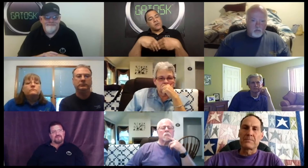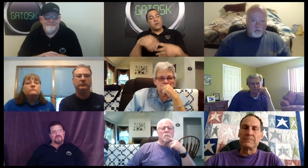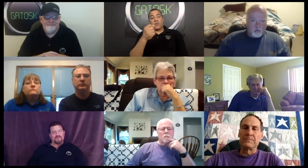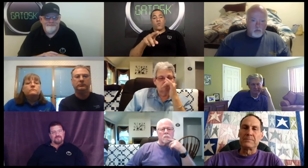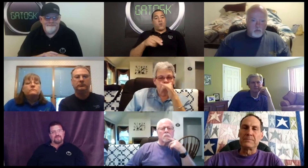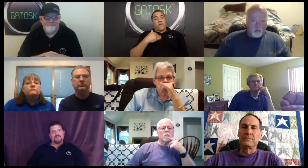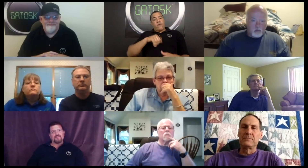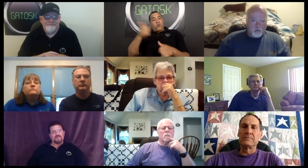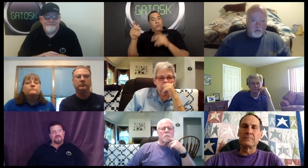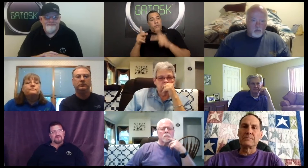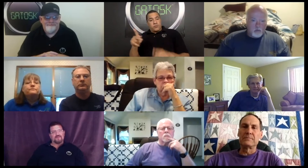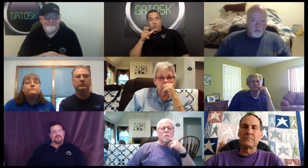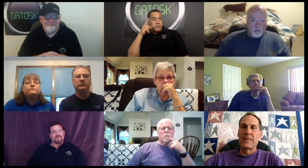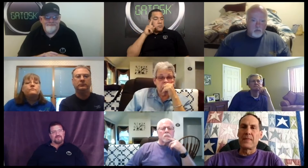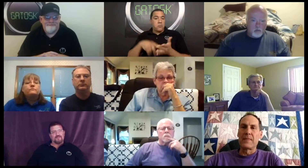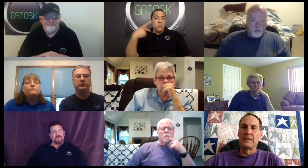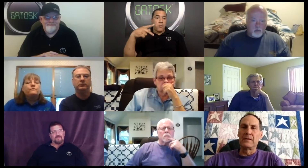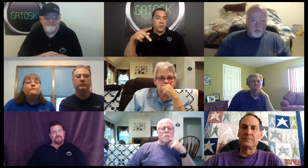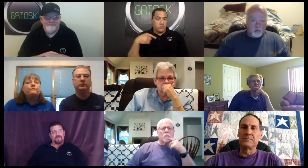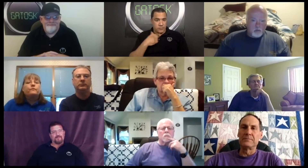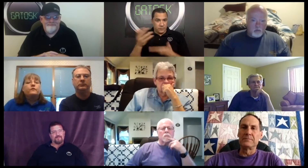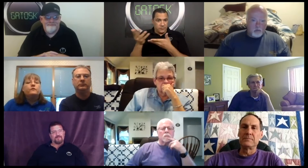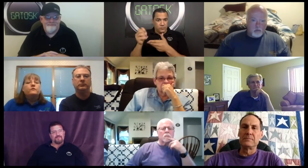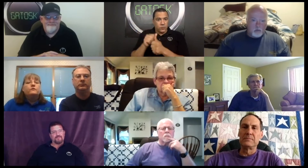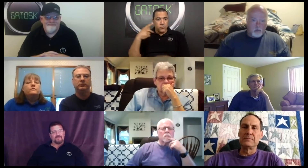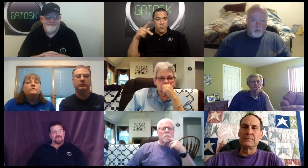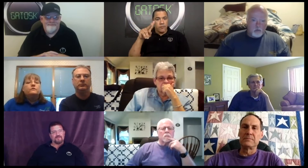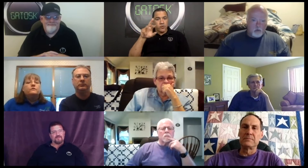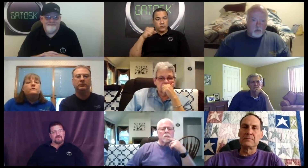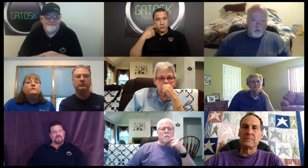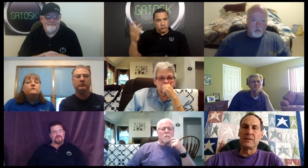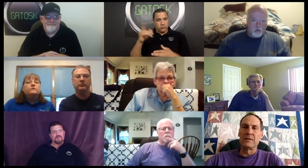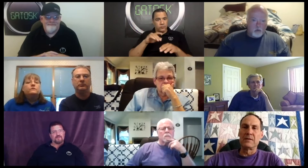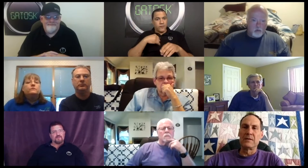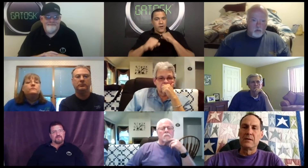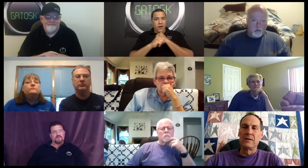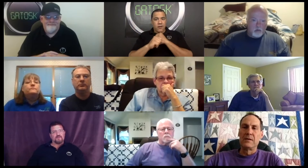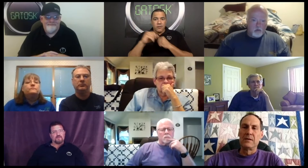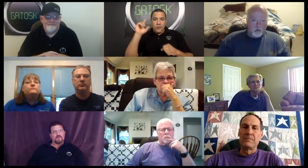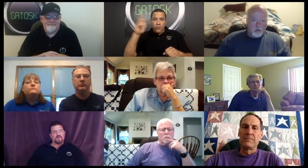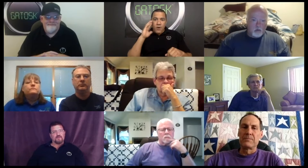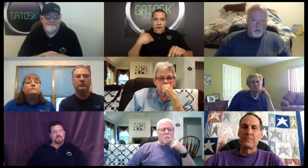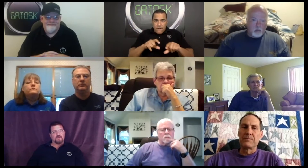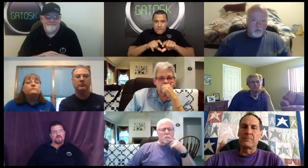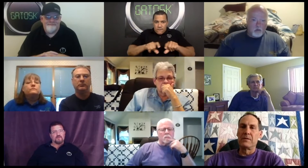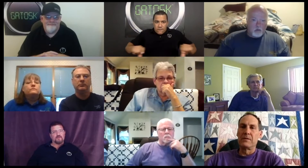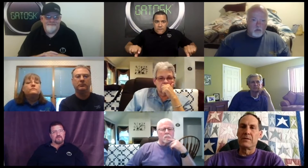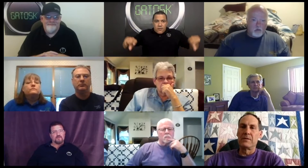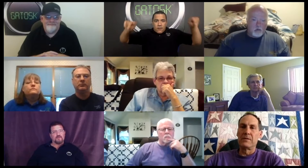you flexibility. Or some people, I'm dealing with Purple VRS, and possibly we're going to have a